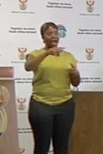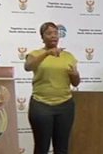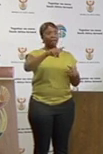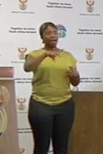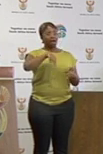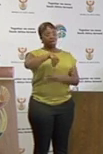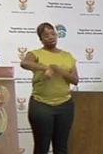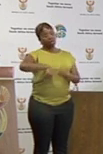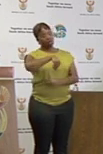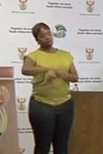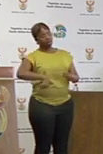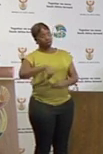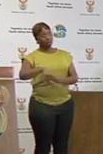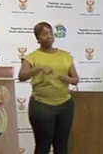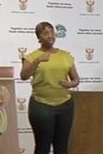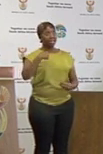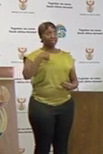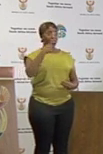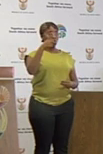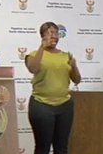misusing the funds, if you will send the funds,